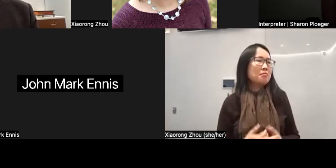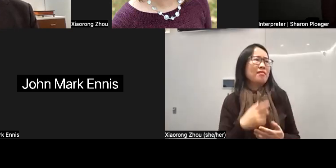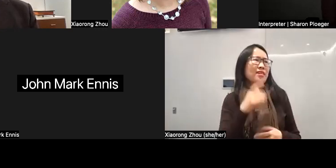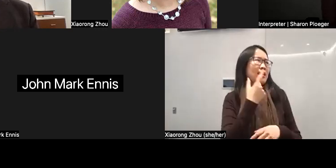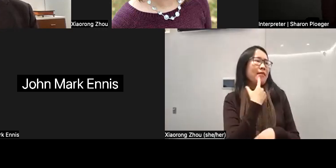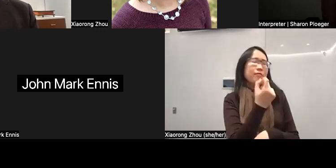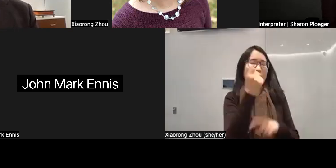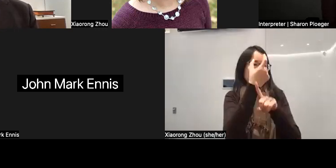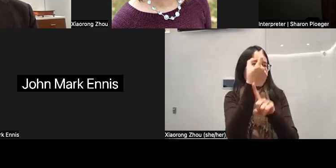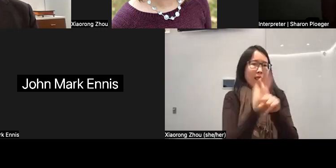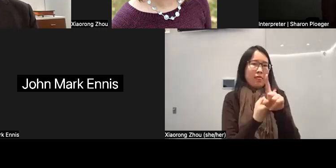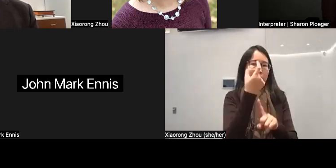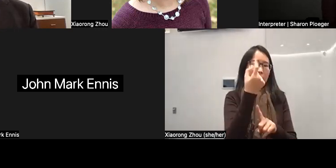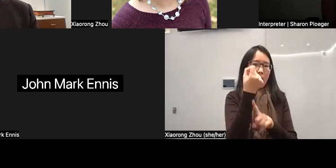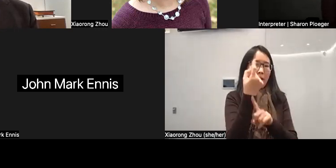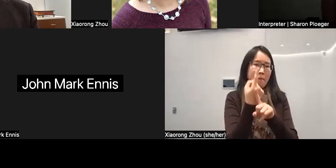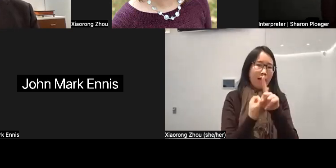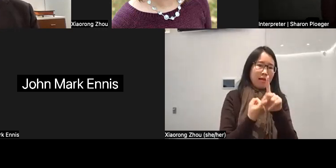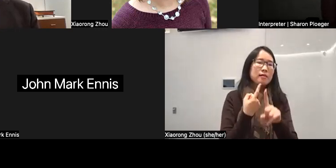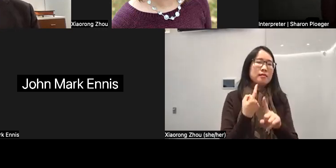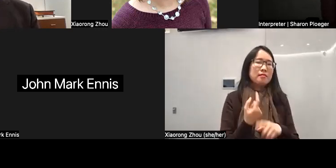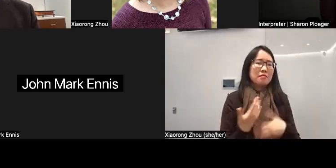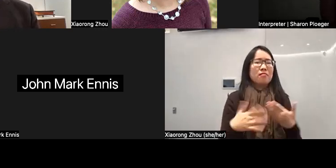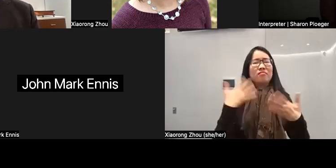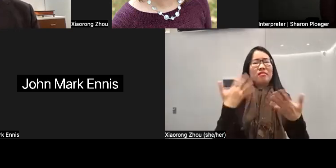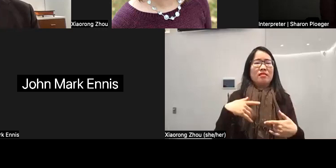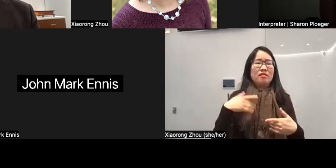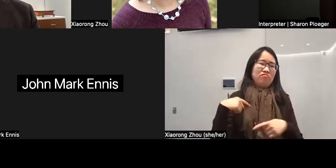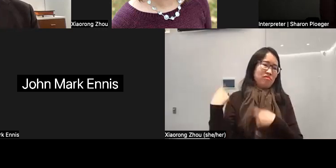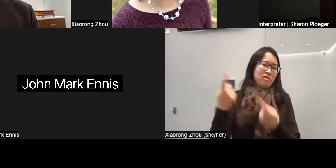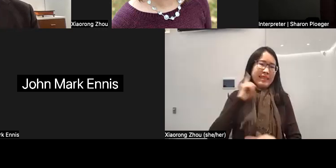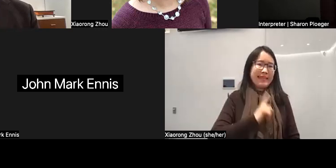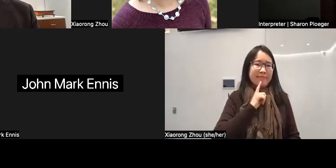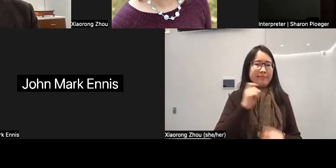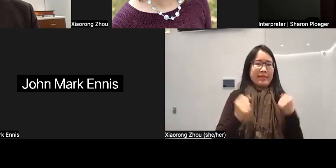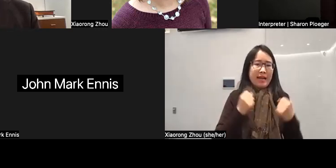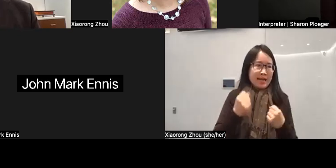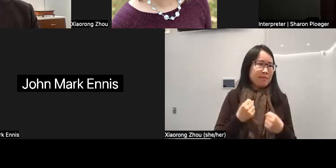And that's what caused my deafness. And that happened when I was approximately 11 months old.